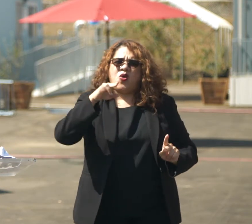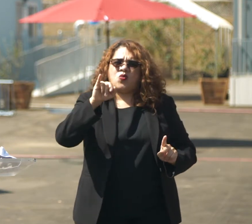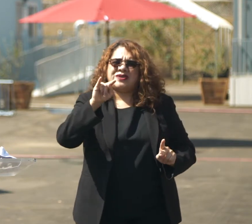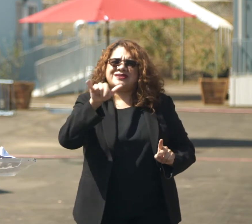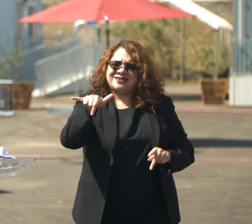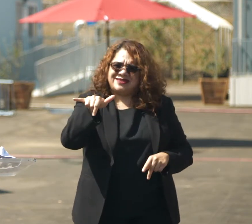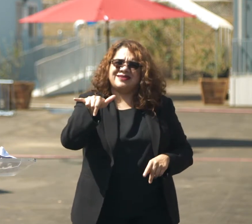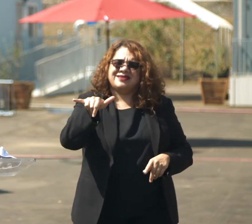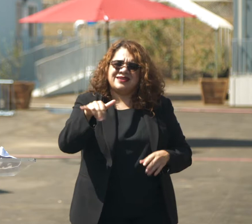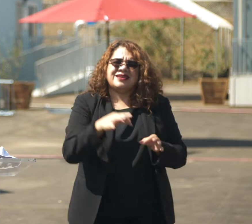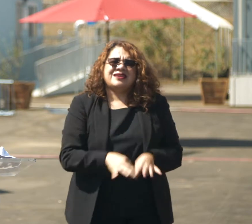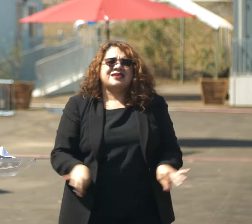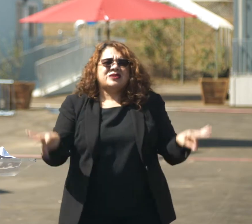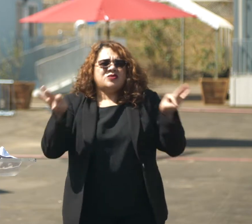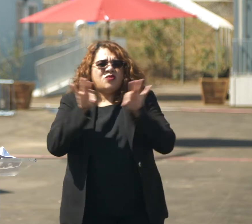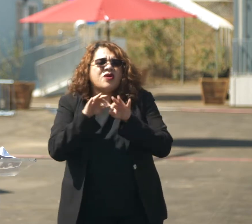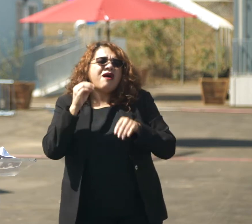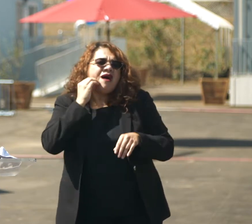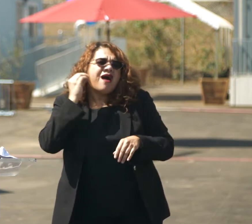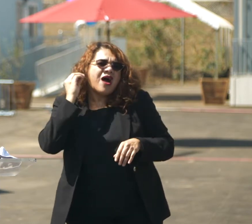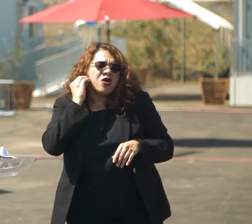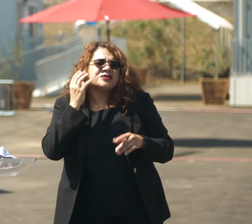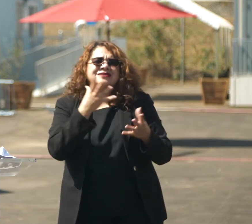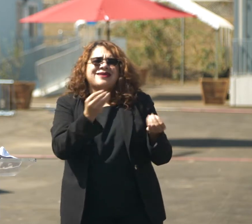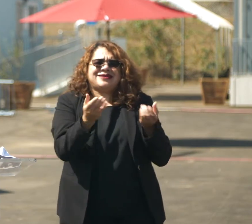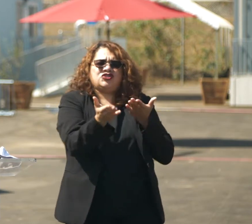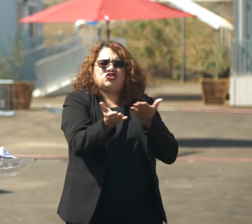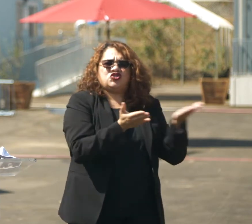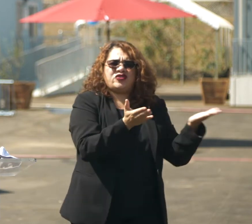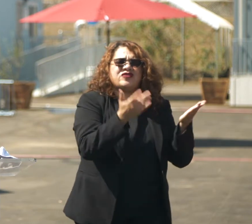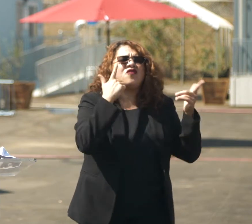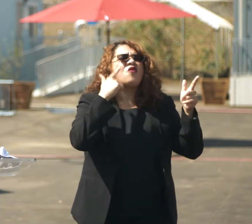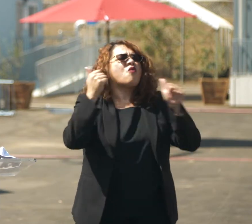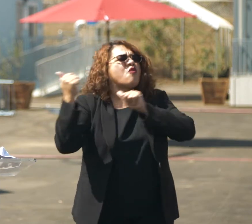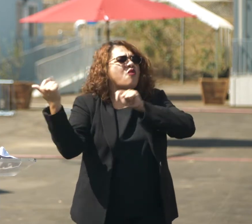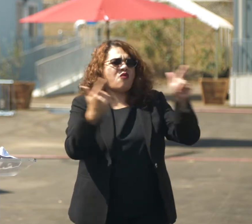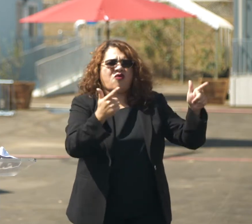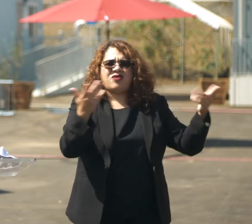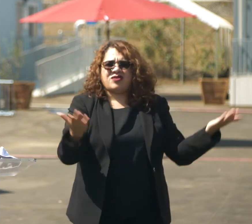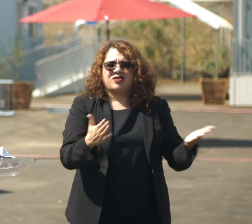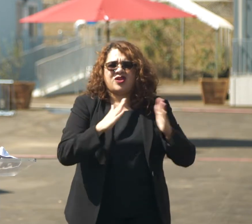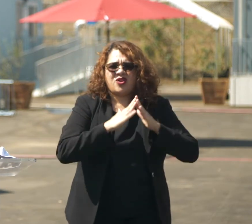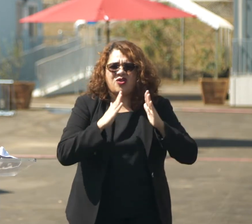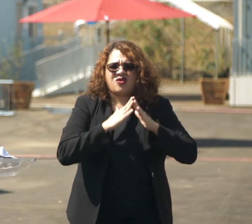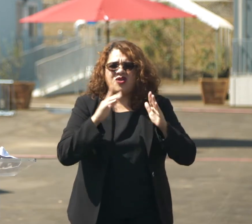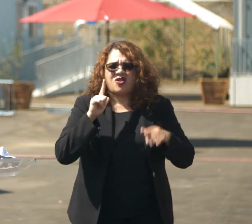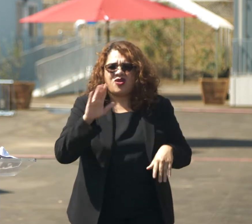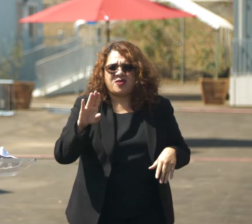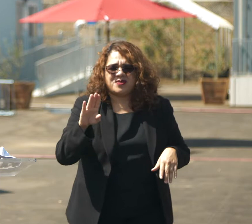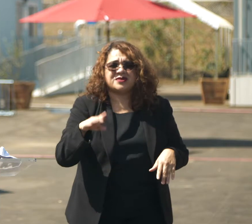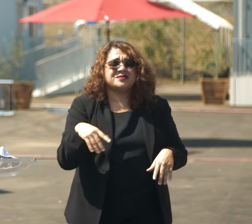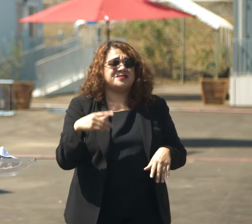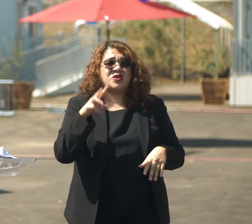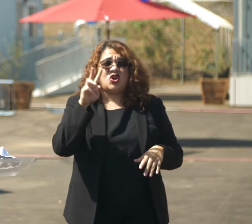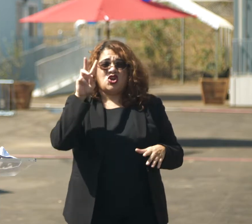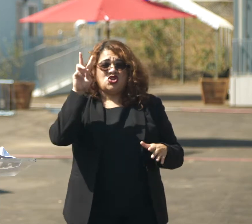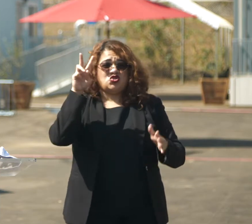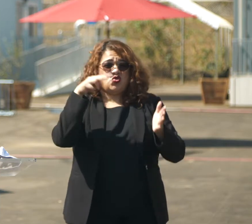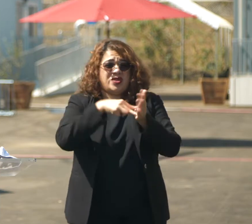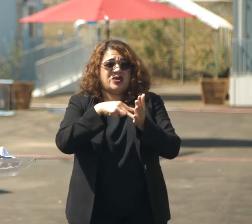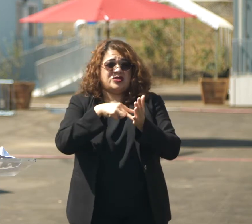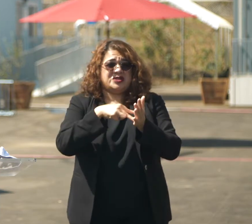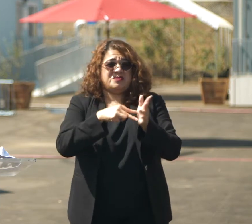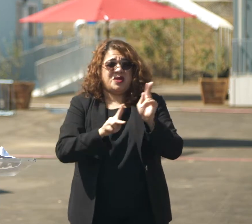and essential services for everyone across our community. On any given day, there are at least 2,000 people